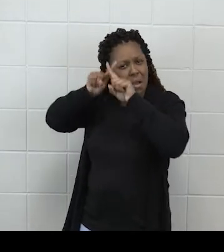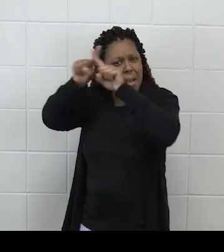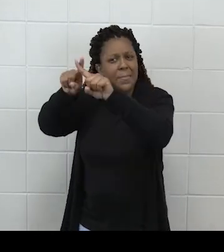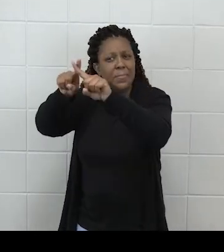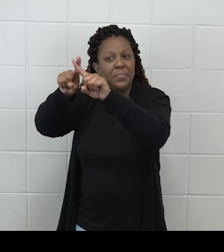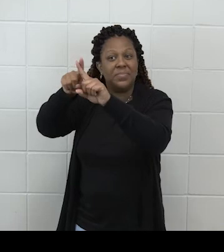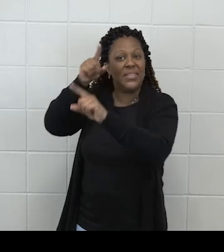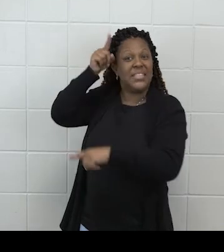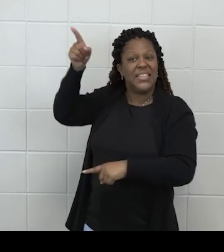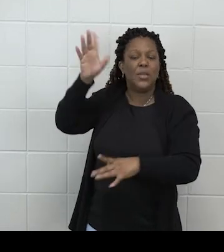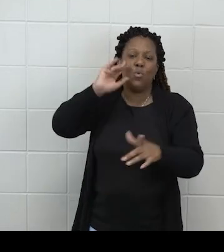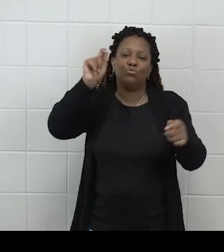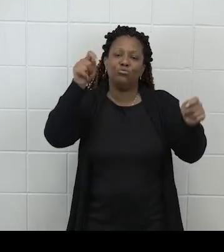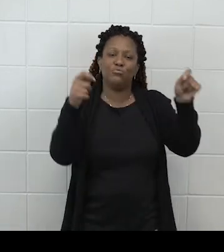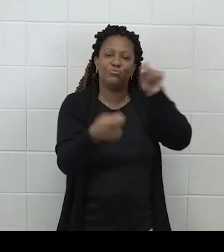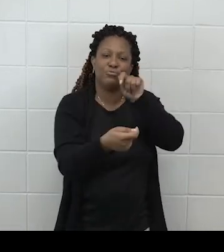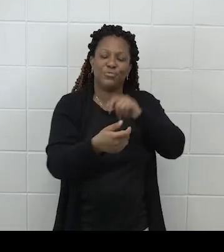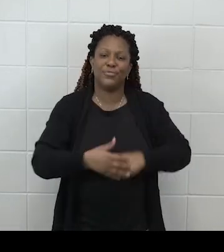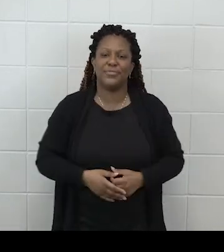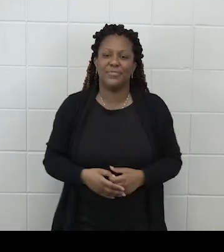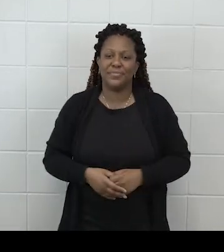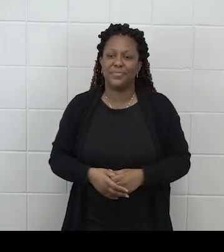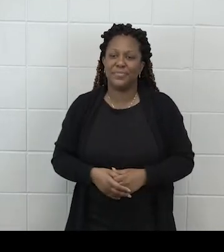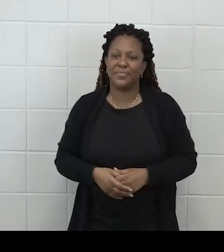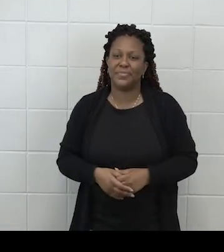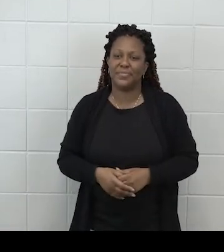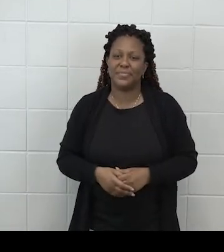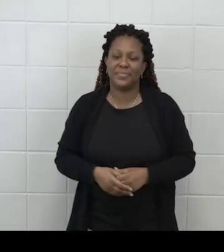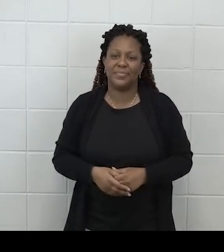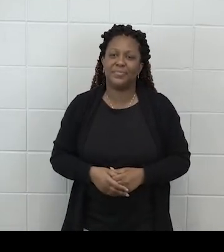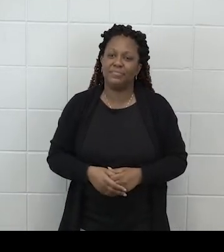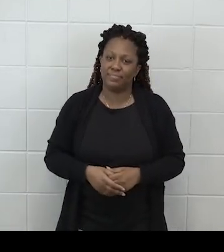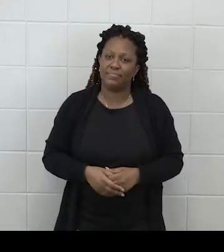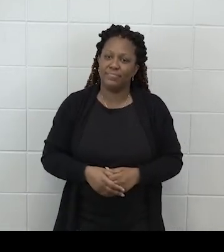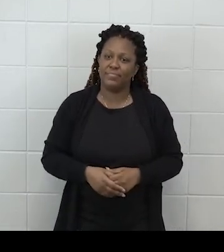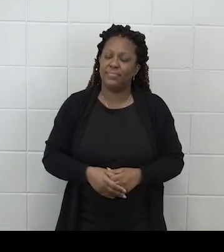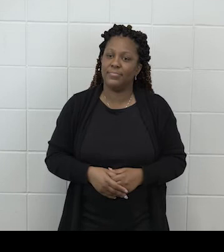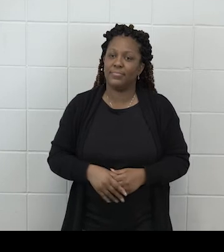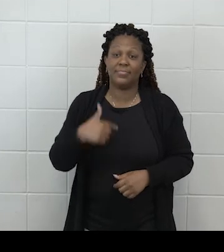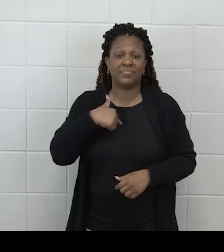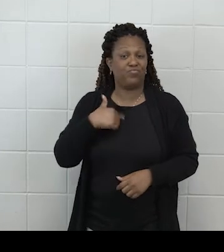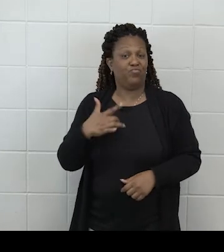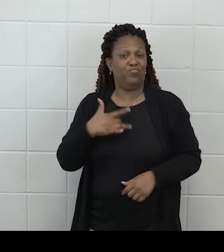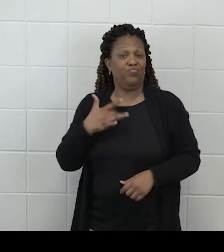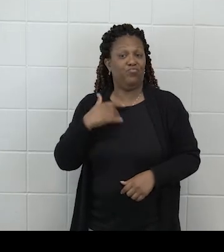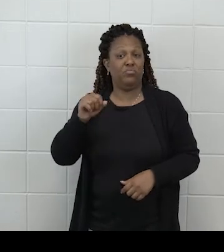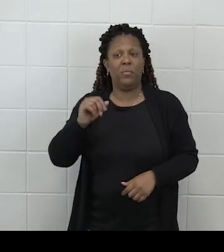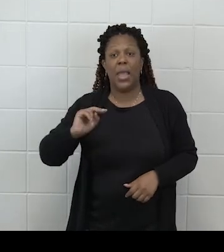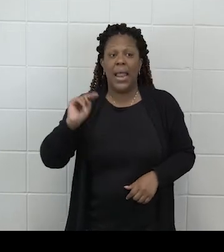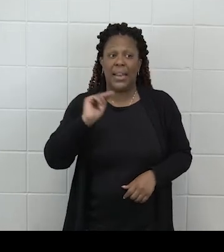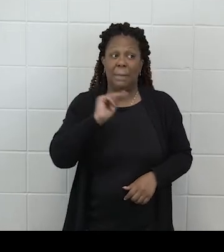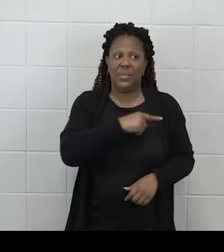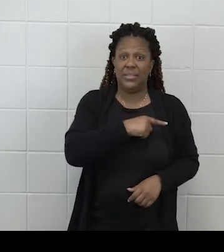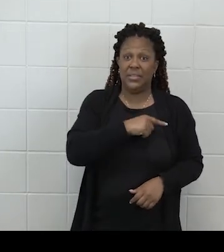change. Well, I not only believe that Nicodemus found what he came looking for under the cloak of